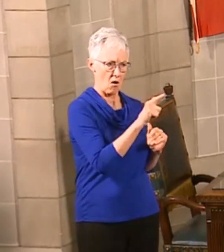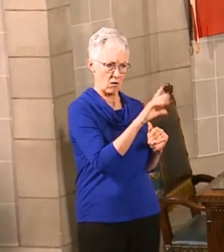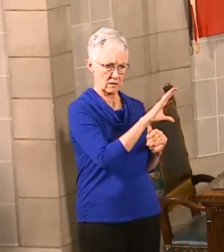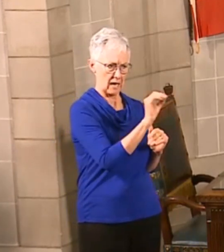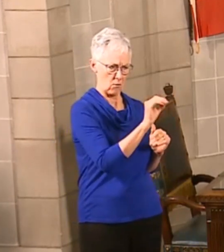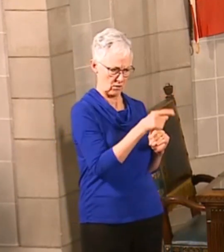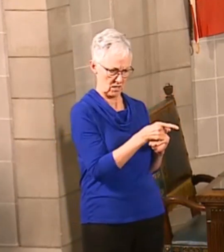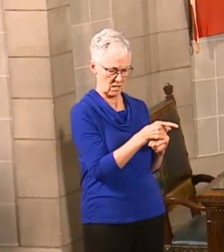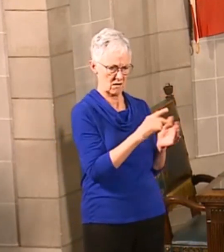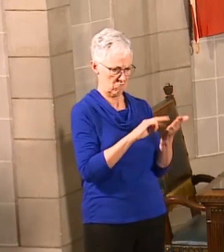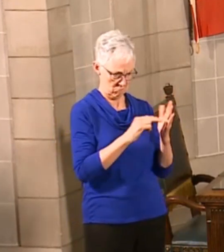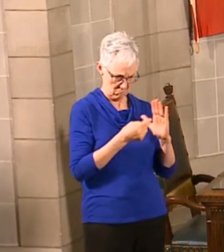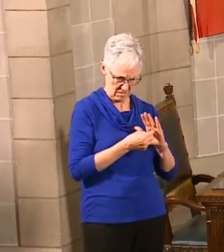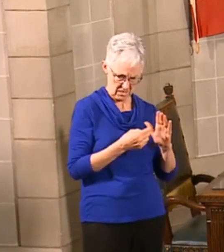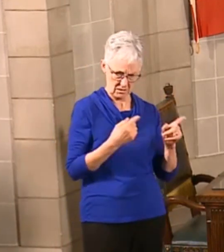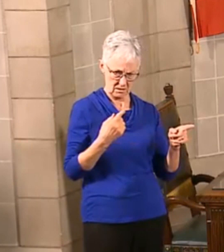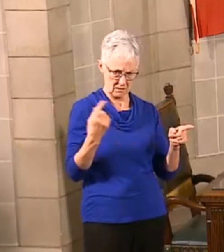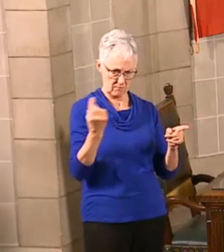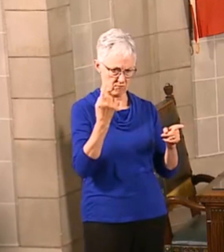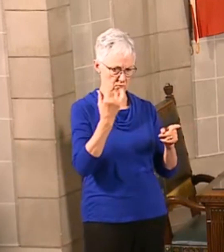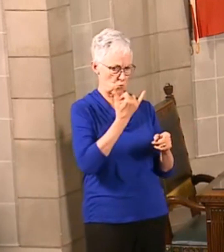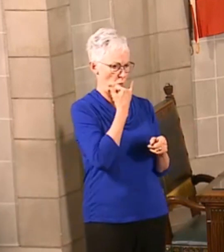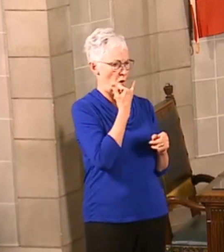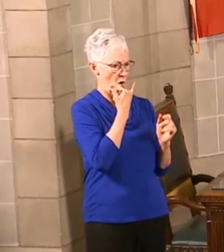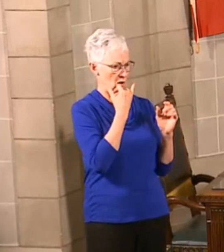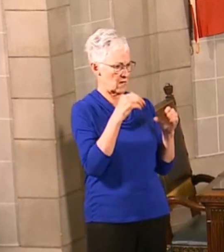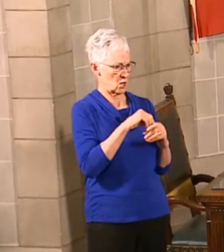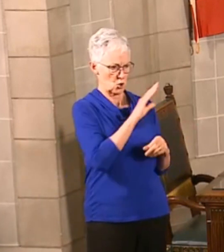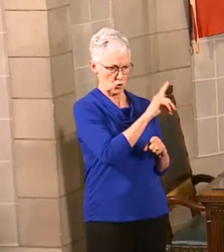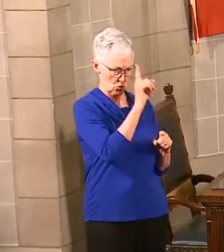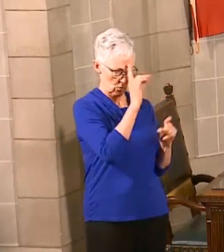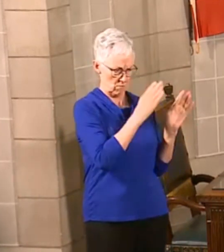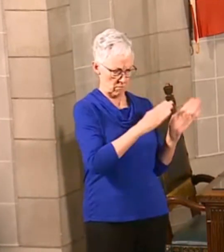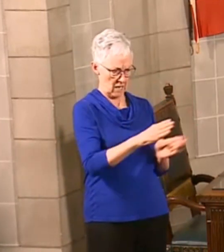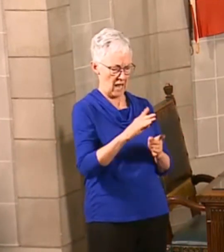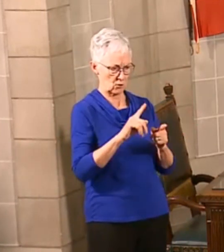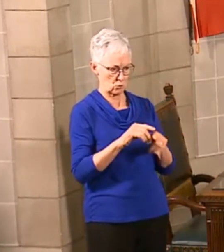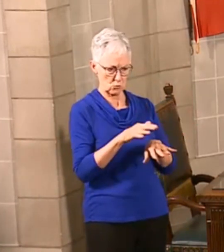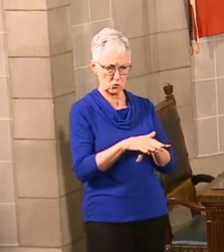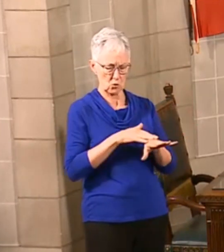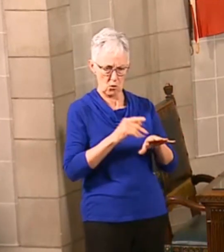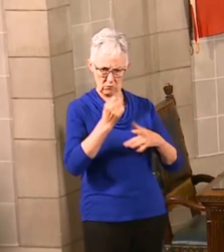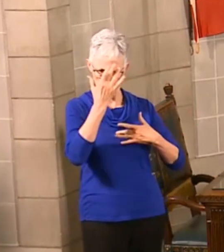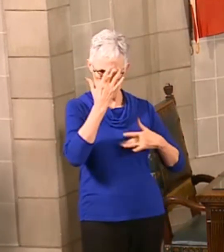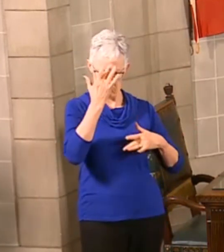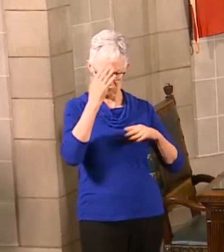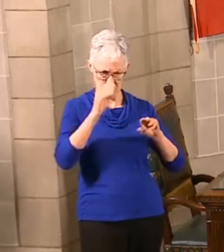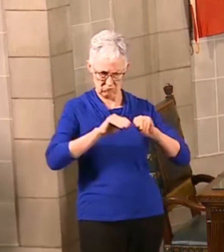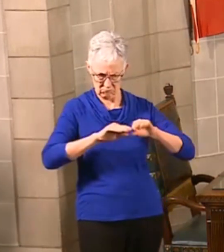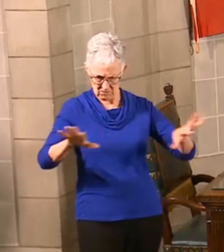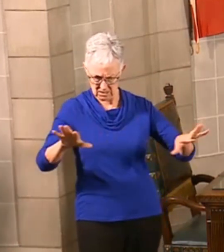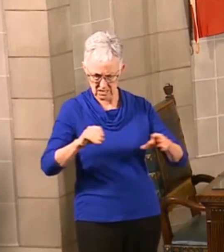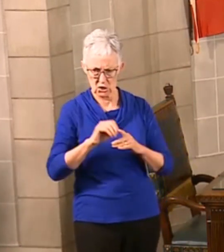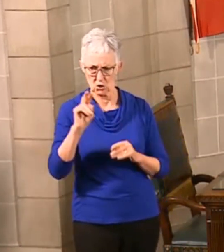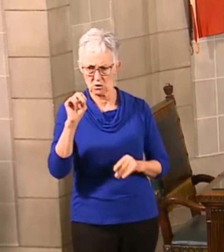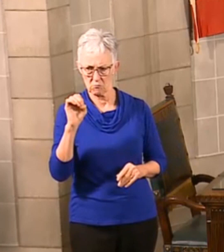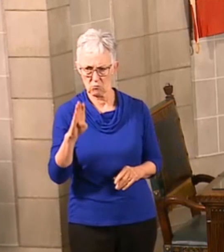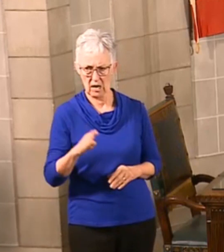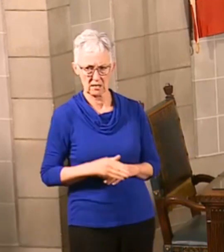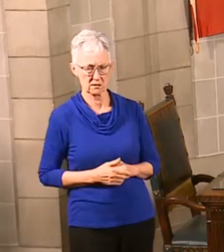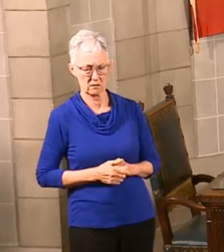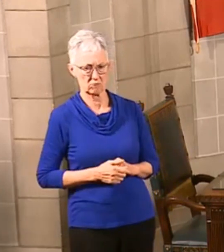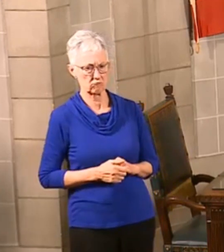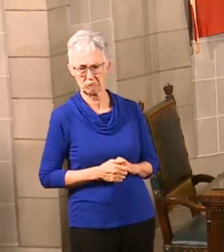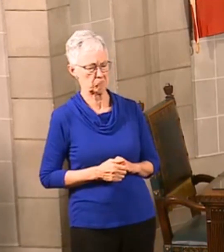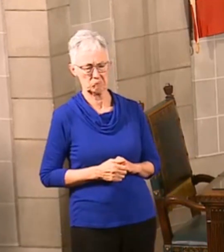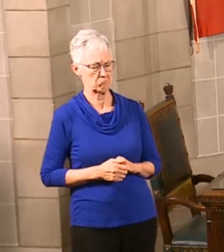Tri-Cities tell you that something isn't working correctly in the plan that's in place to slow this in Nebraska? And actually, I would say the plan is working